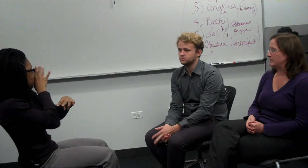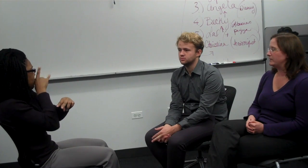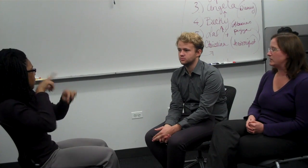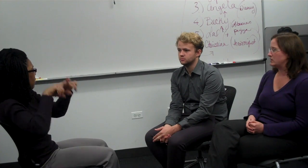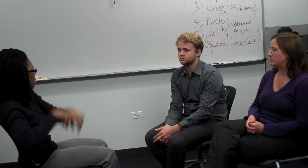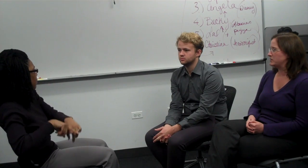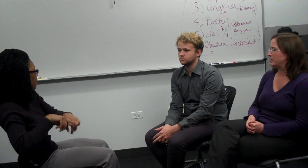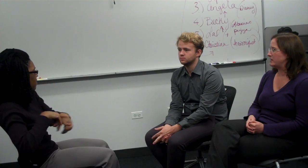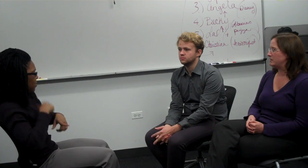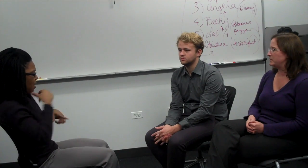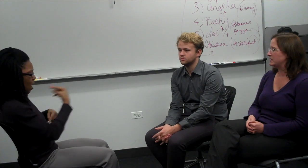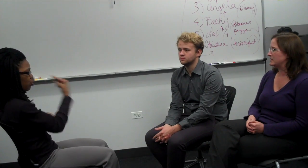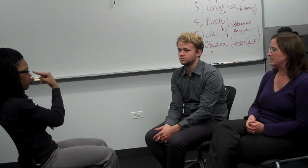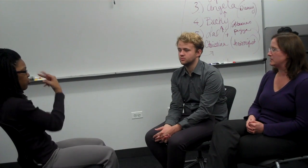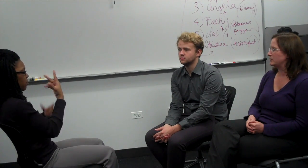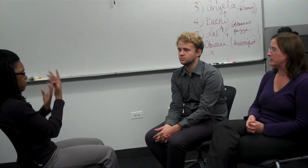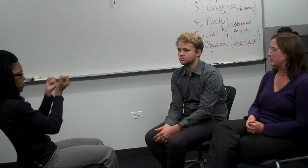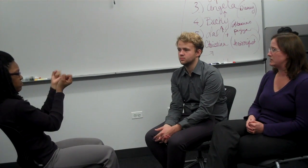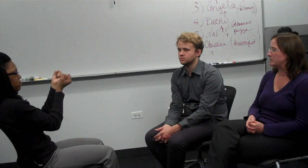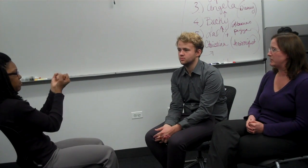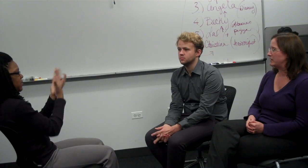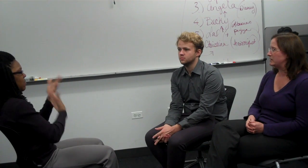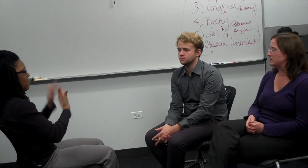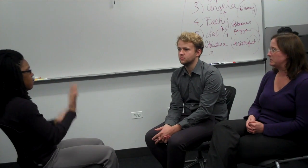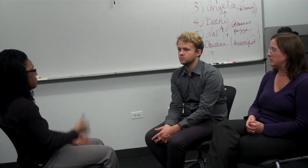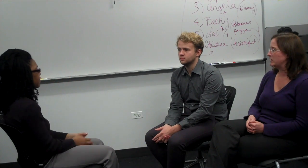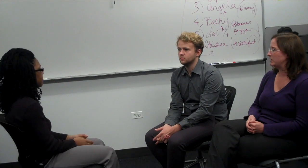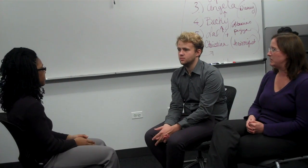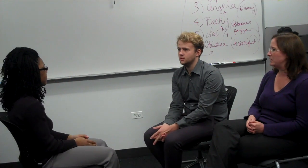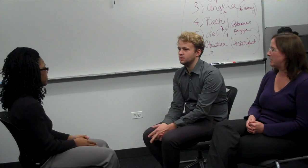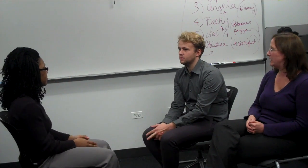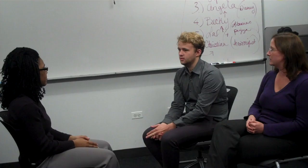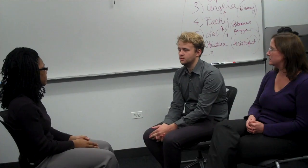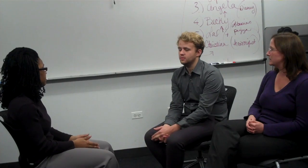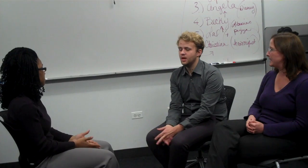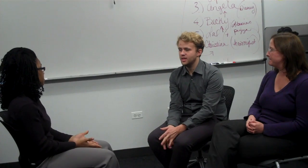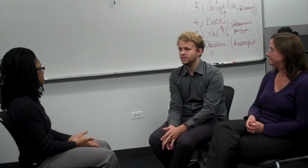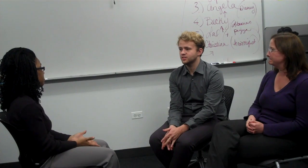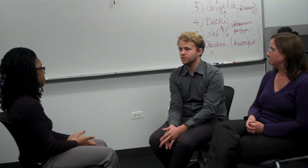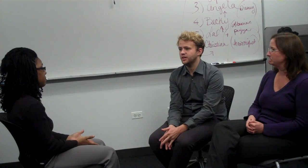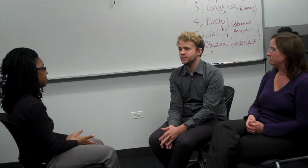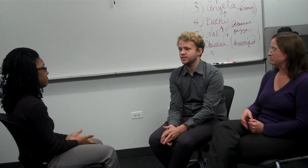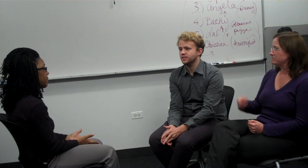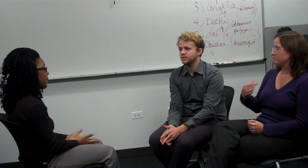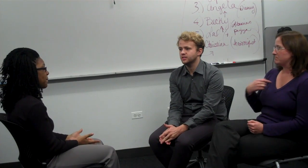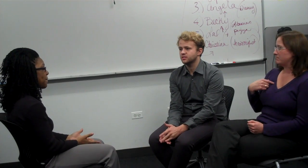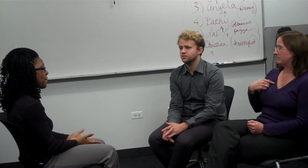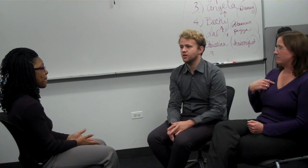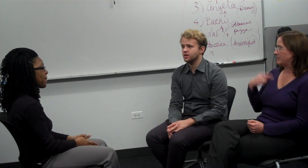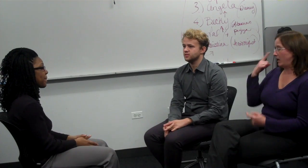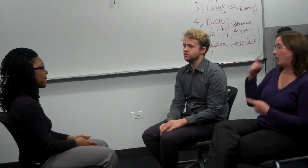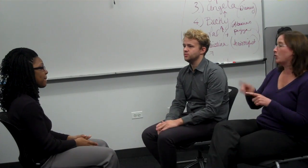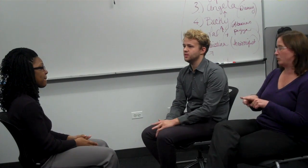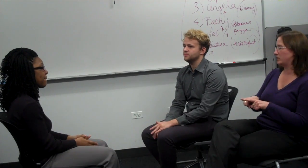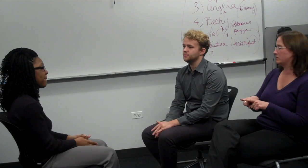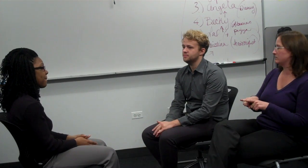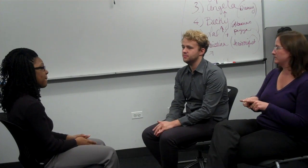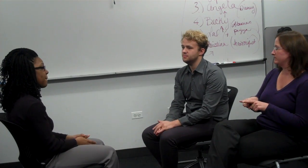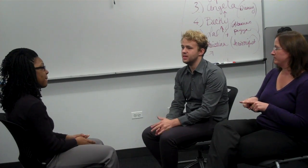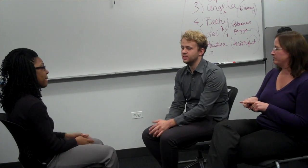the interpreter's not there, because they tend to look at the interpreter. I need them to be looking at me and my hands. Yeah, I think that's a great idea. I think it's great to make